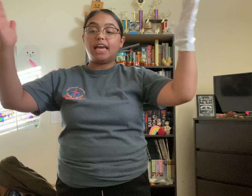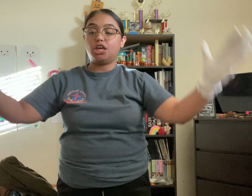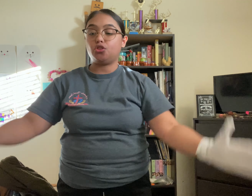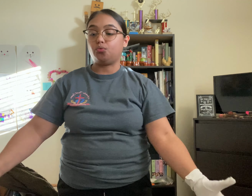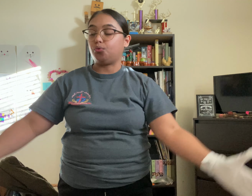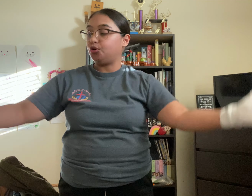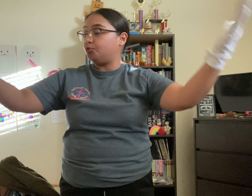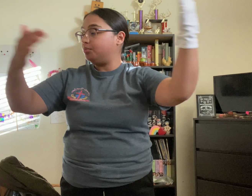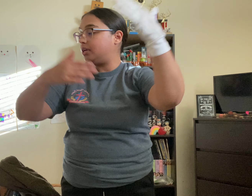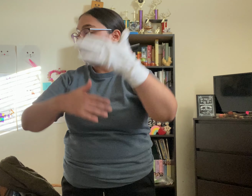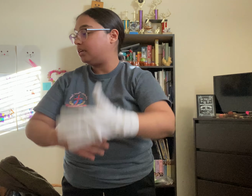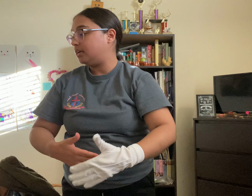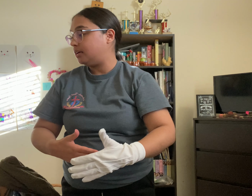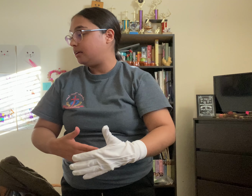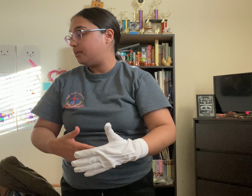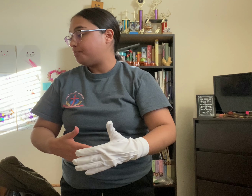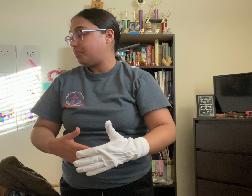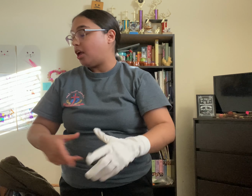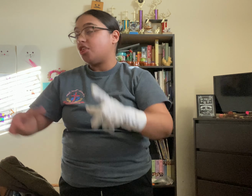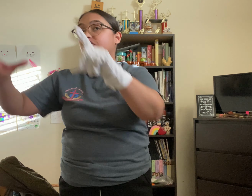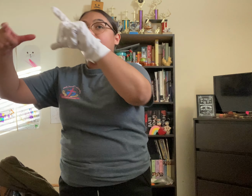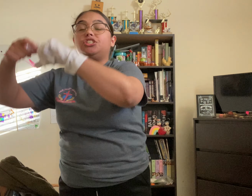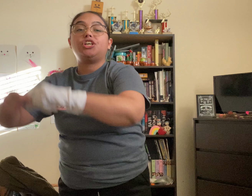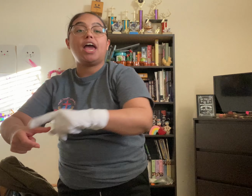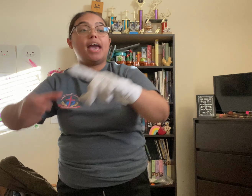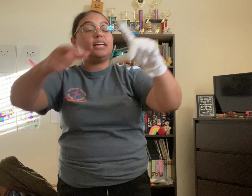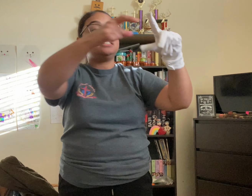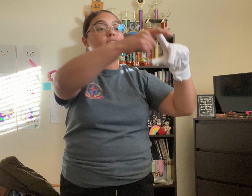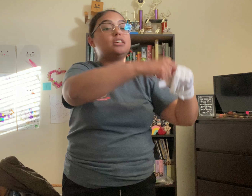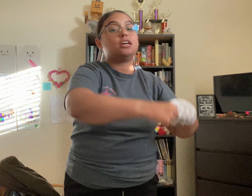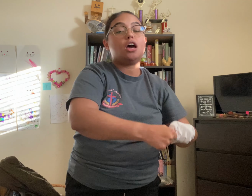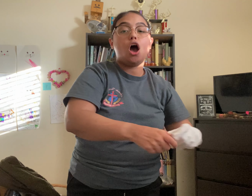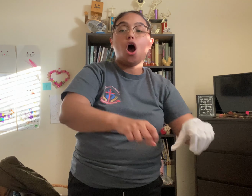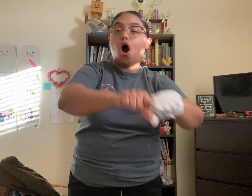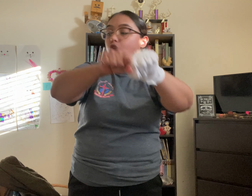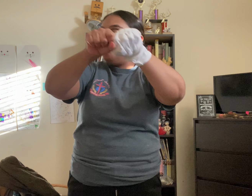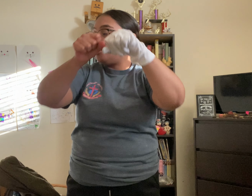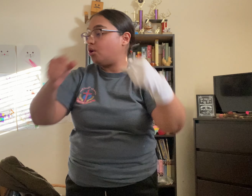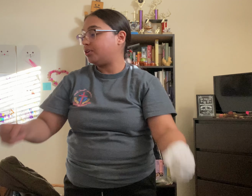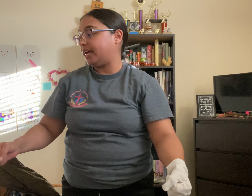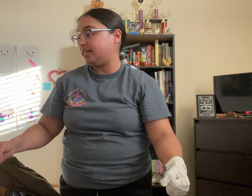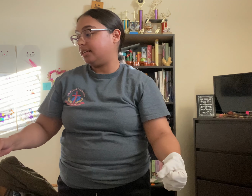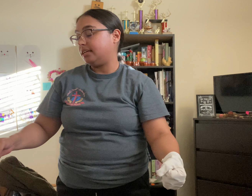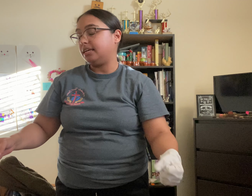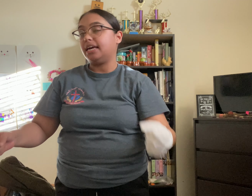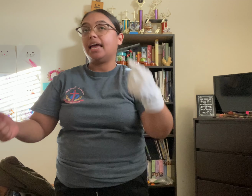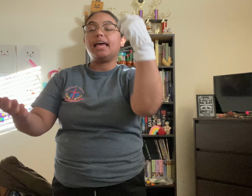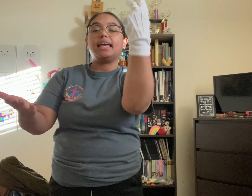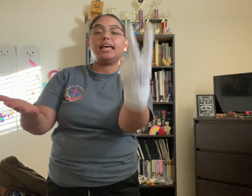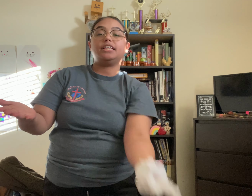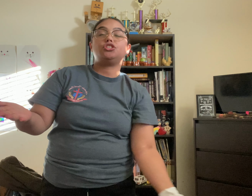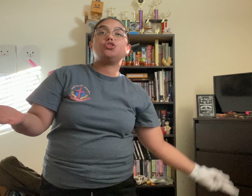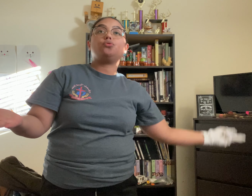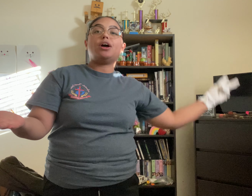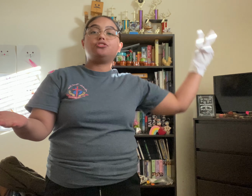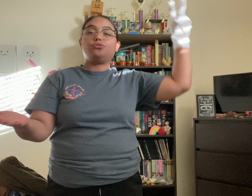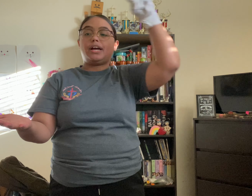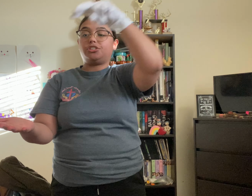in the room. The chains are broken. It's the